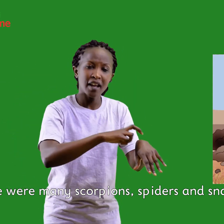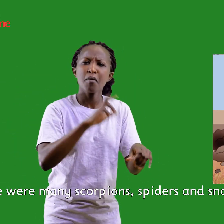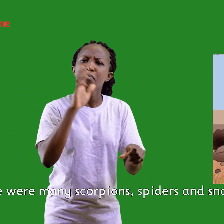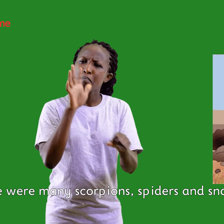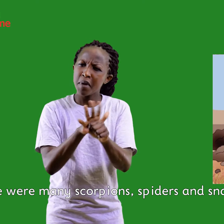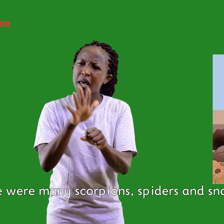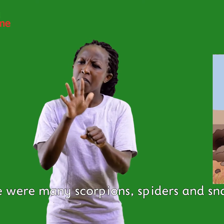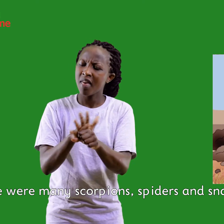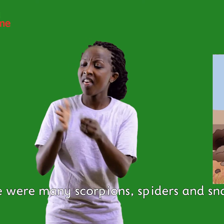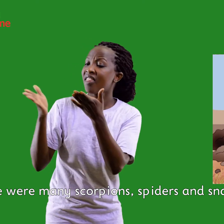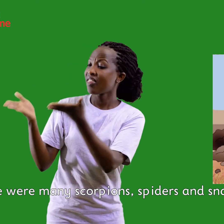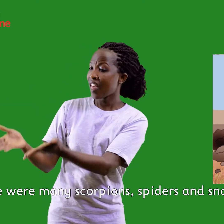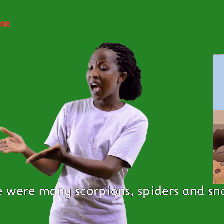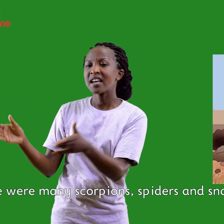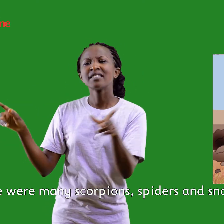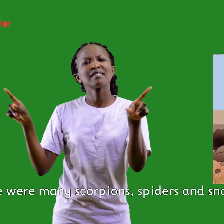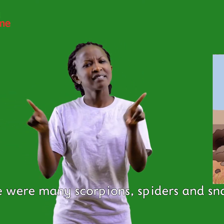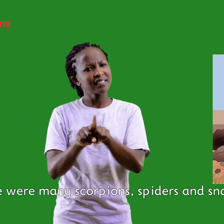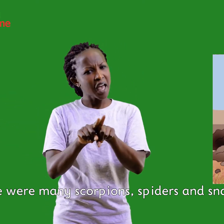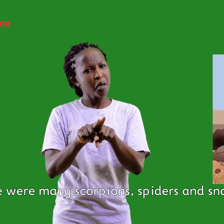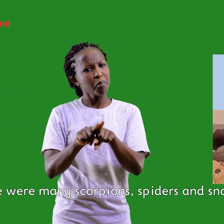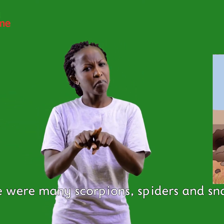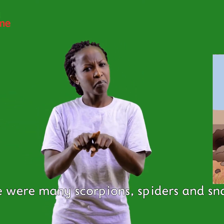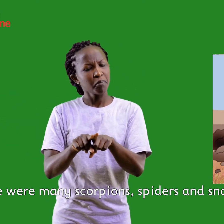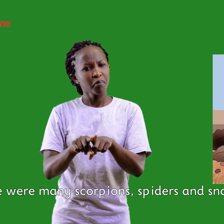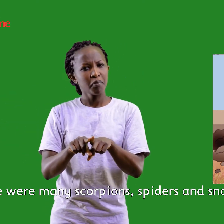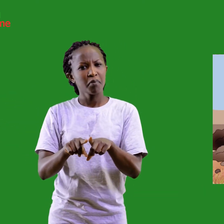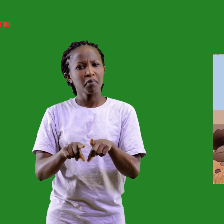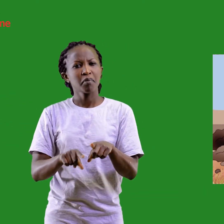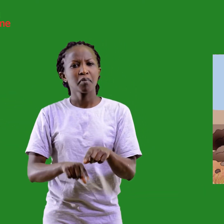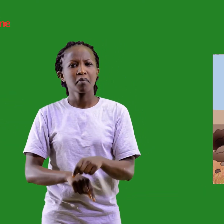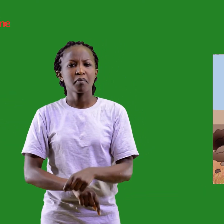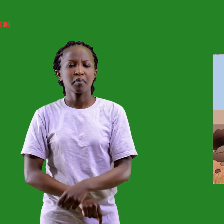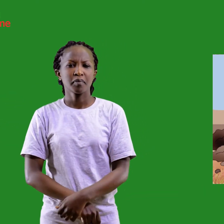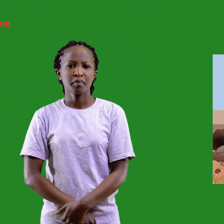There were many scorpions, spiders, and snakes too.